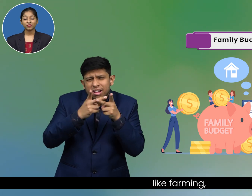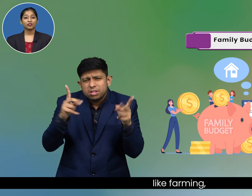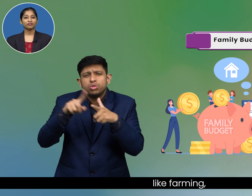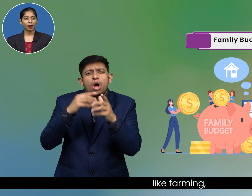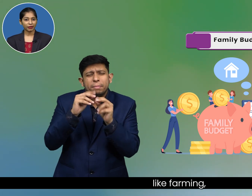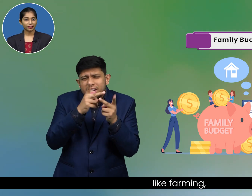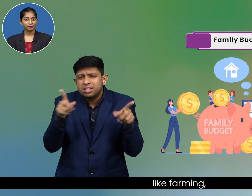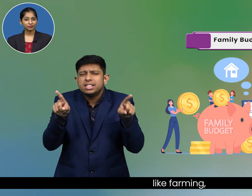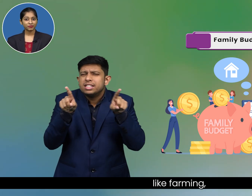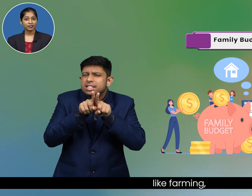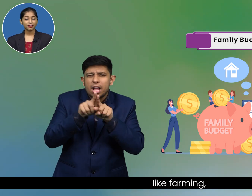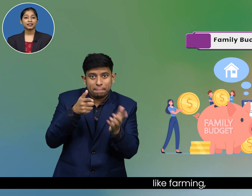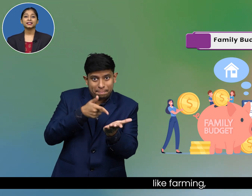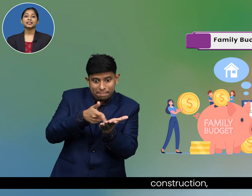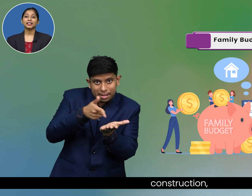like farming,